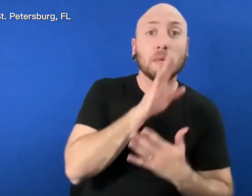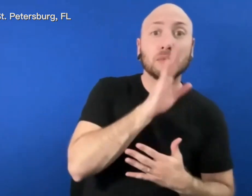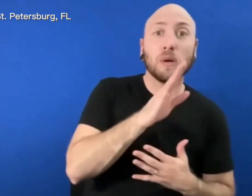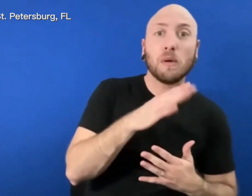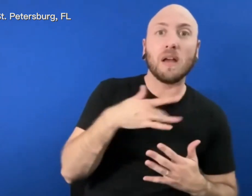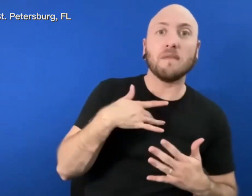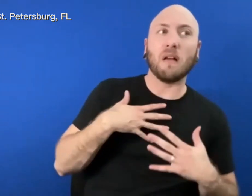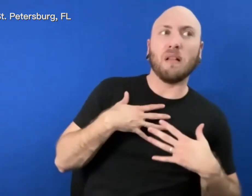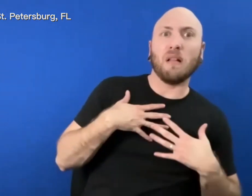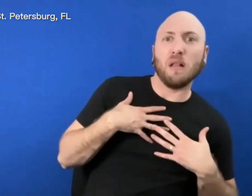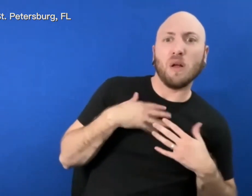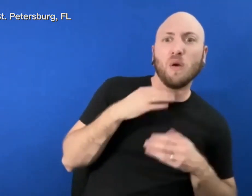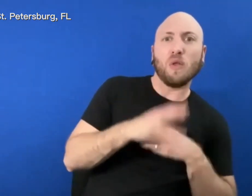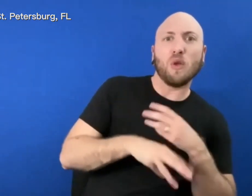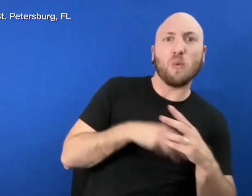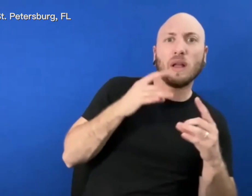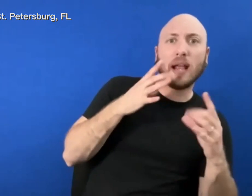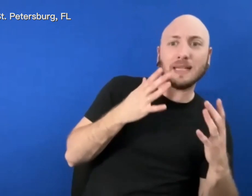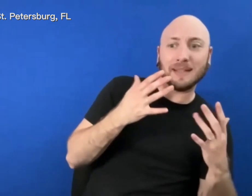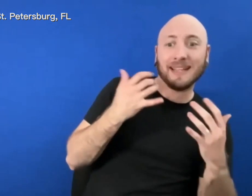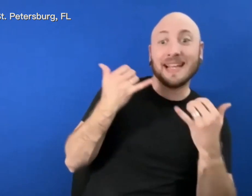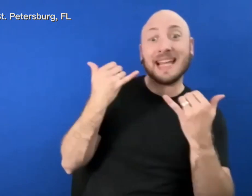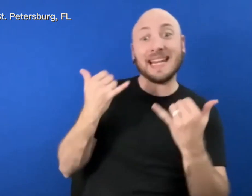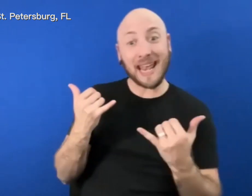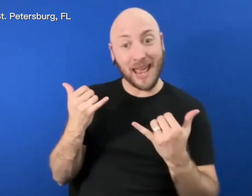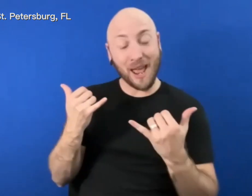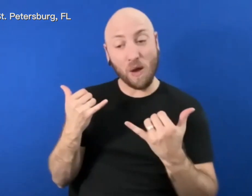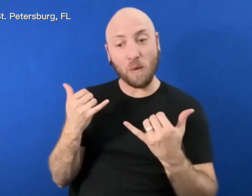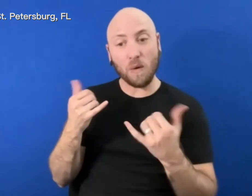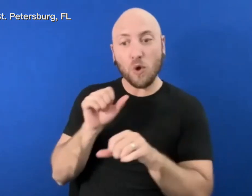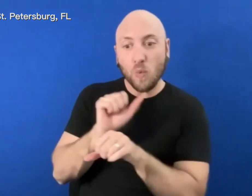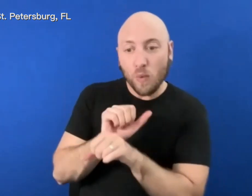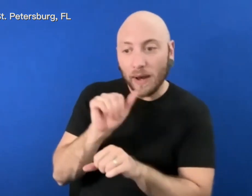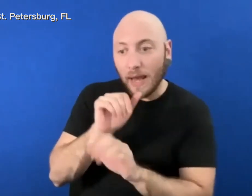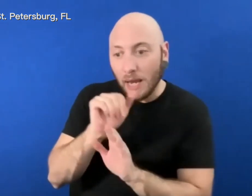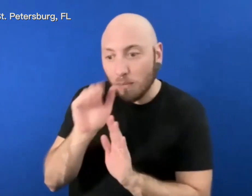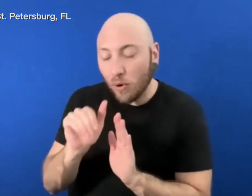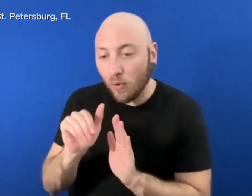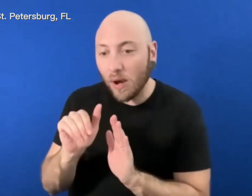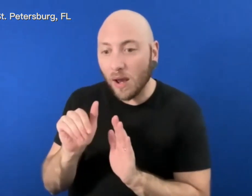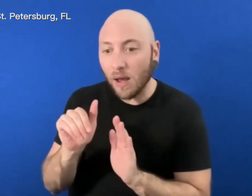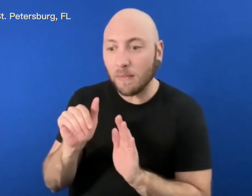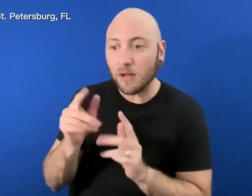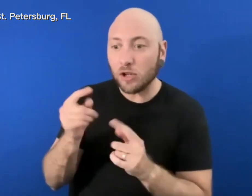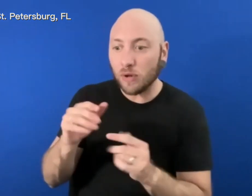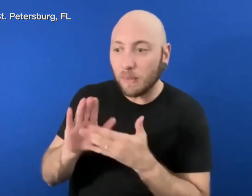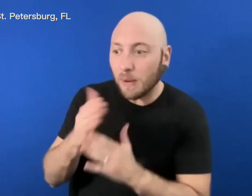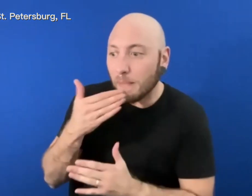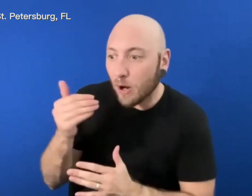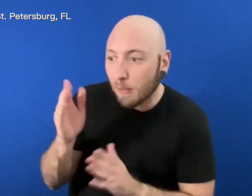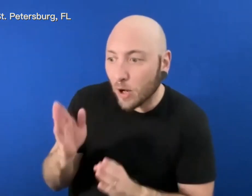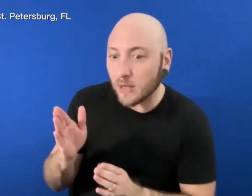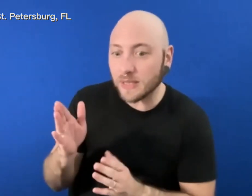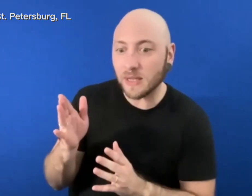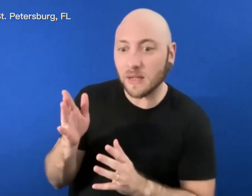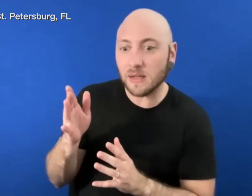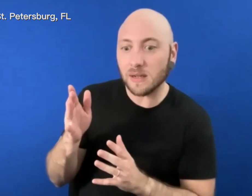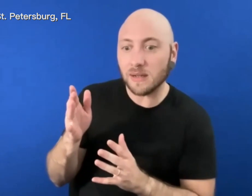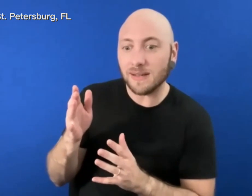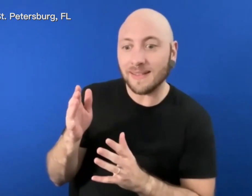and just trying to be a better person. It's pretty simple, just trying to be a better person and spreading love and trying